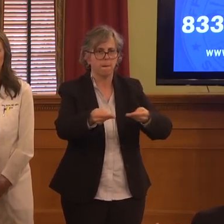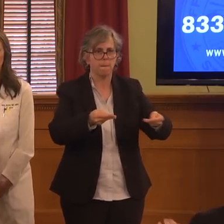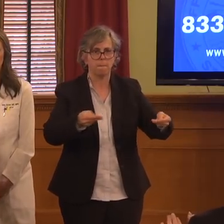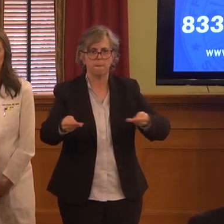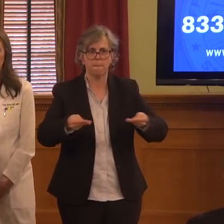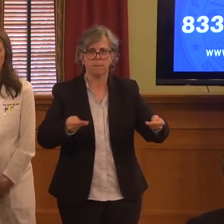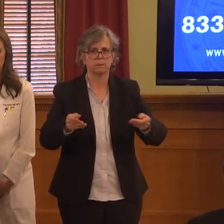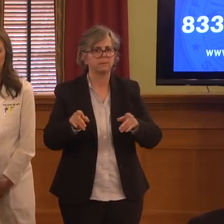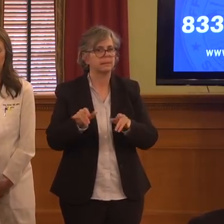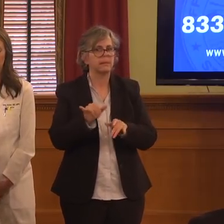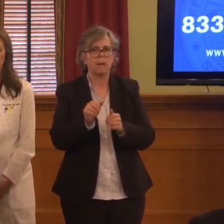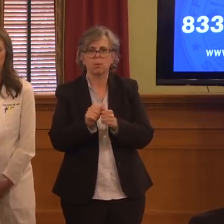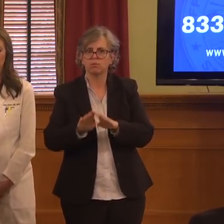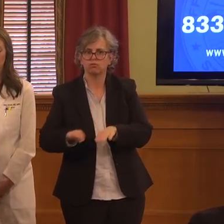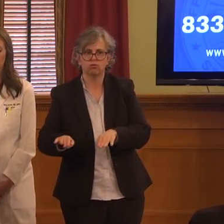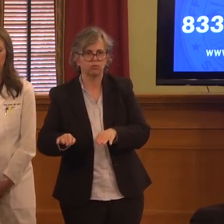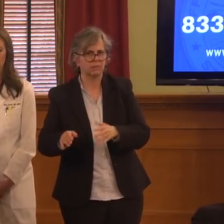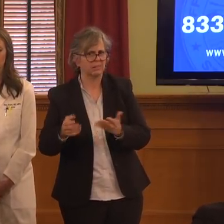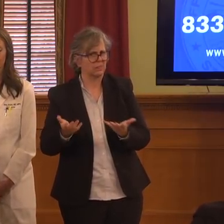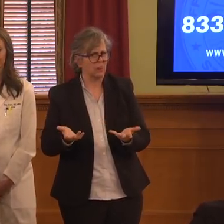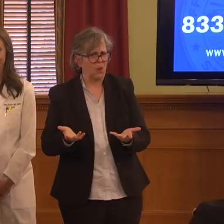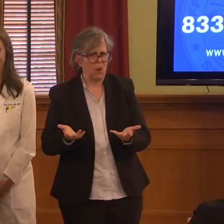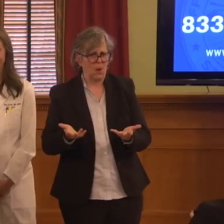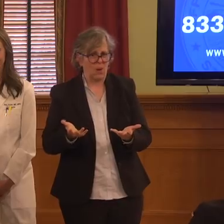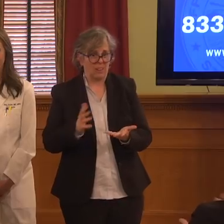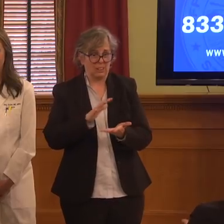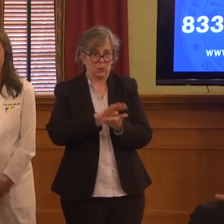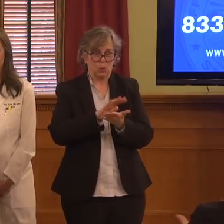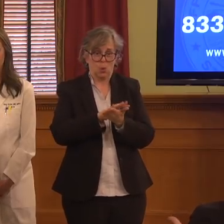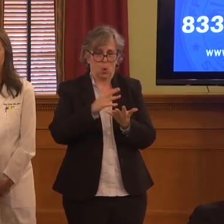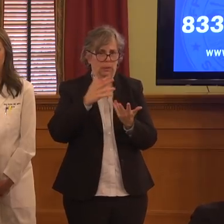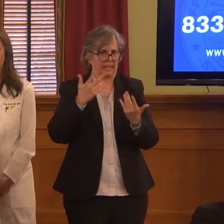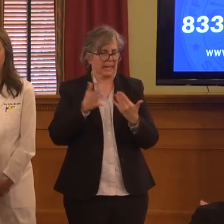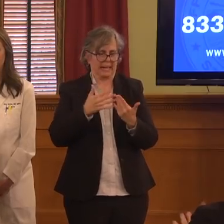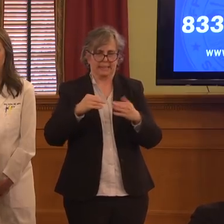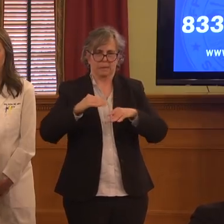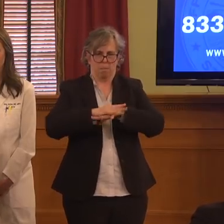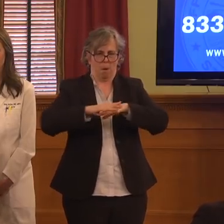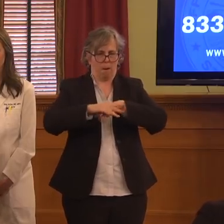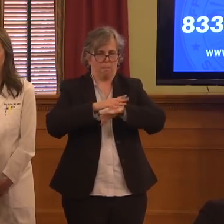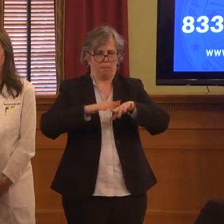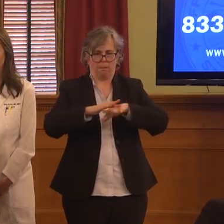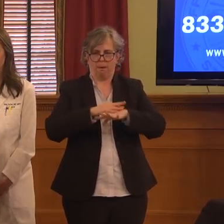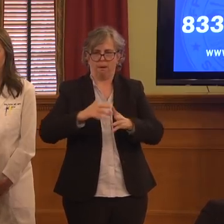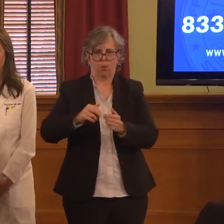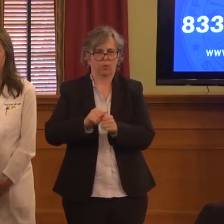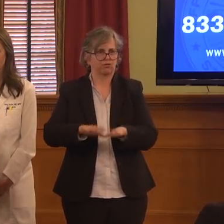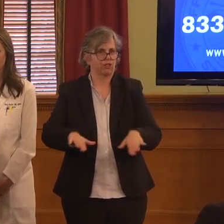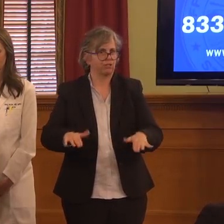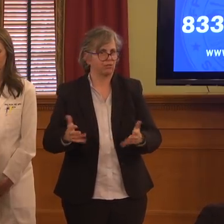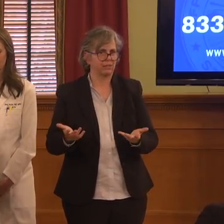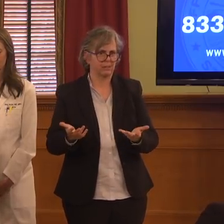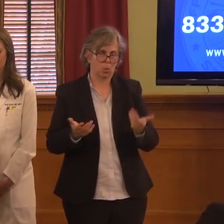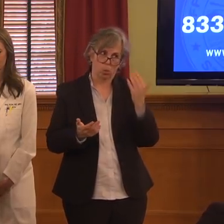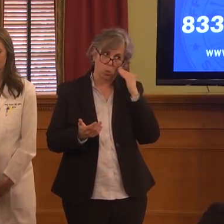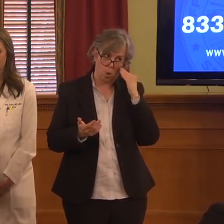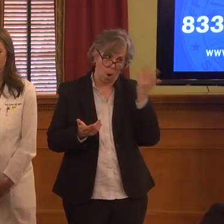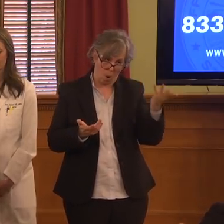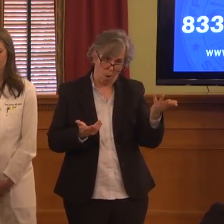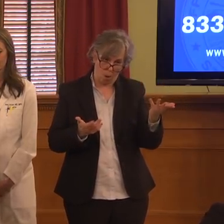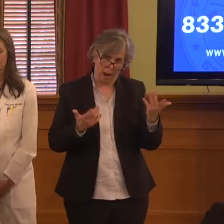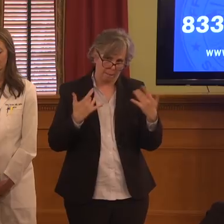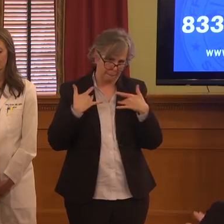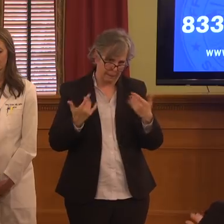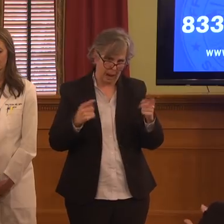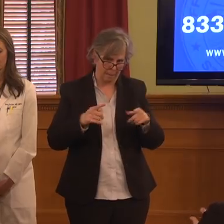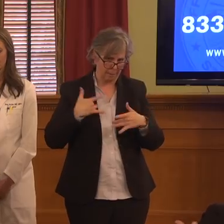And schools are what they are. It's kind of the one thing we've all had in common. We've all gone to school, and we know what schools are like, and we know that people are